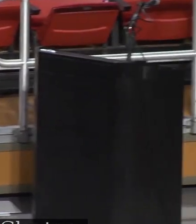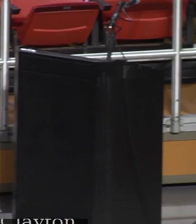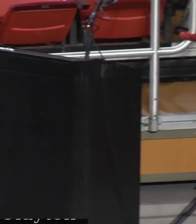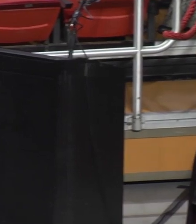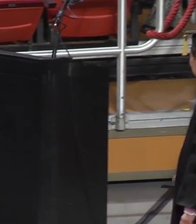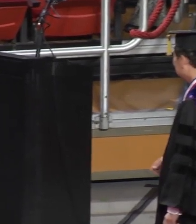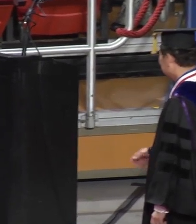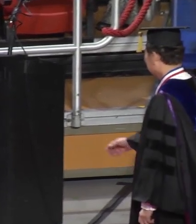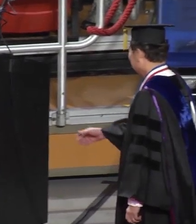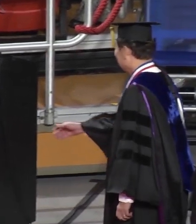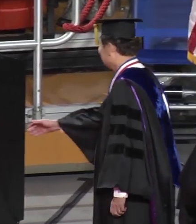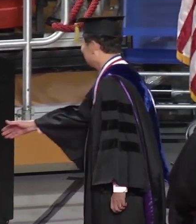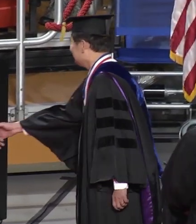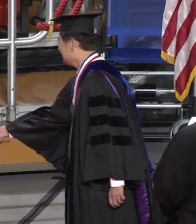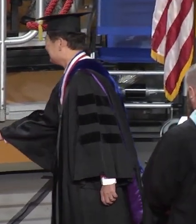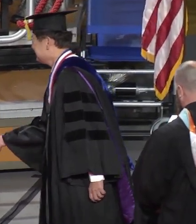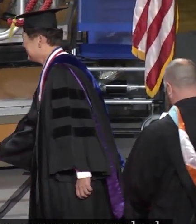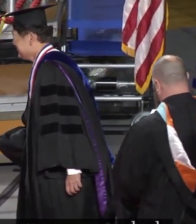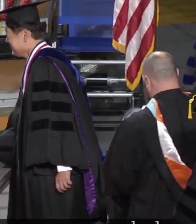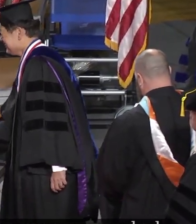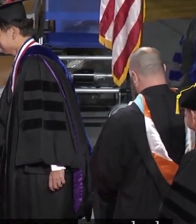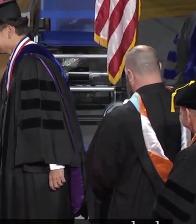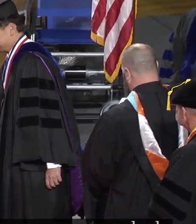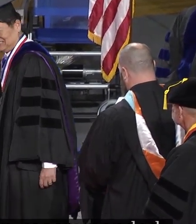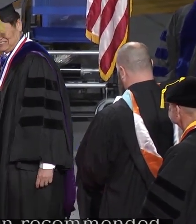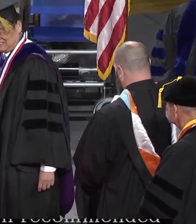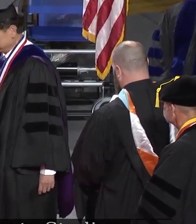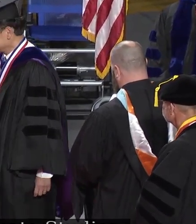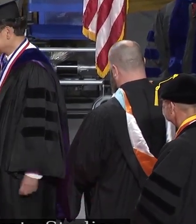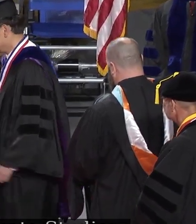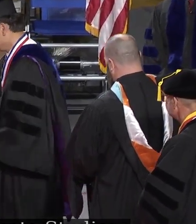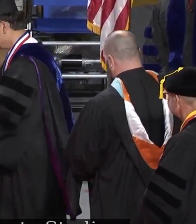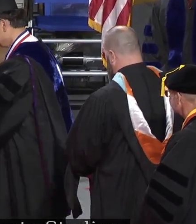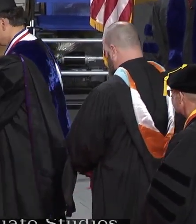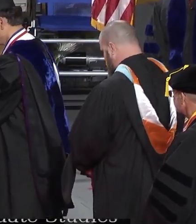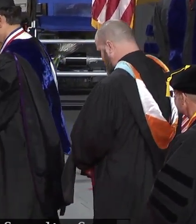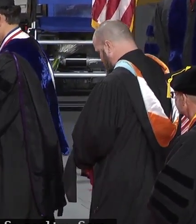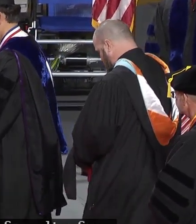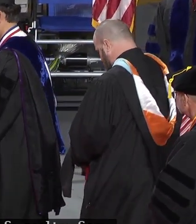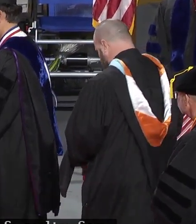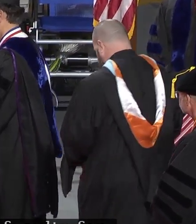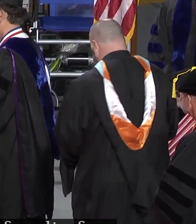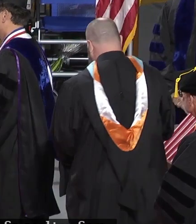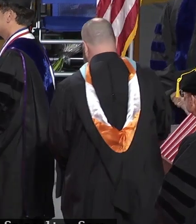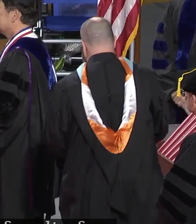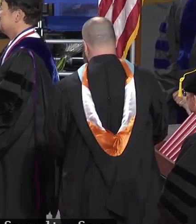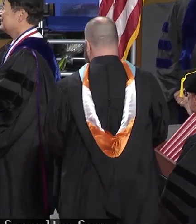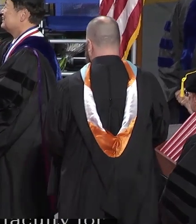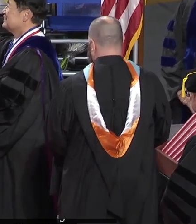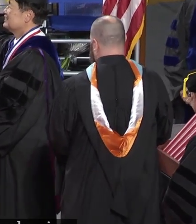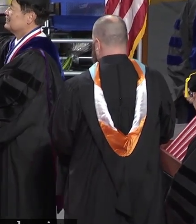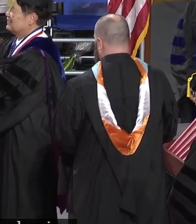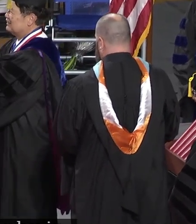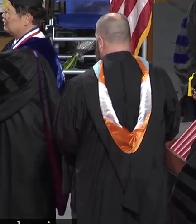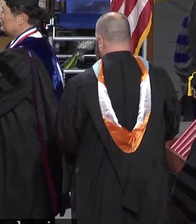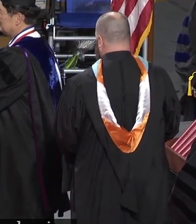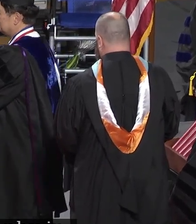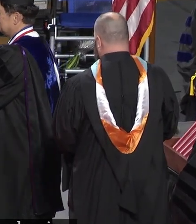Mr. Rahman has been recommended by the Dean of Graduate Studies and by the graduate faculty for the Doctor of Philosophy in Chemical